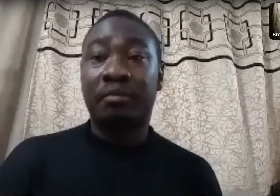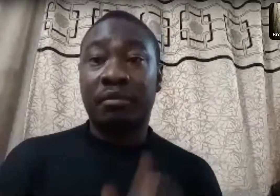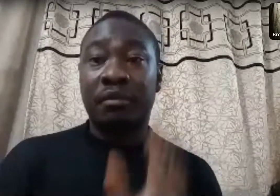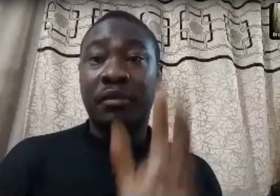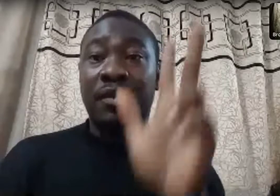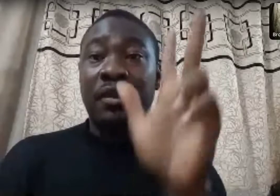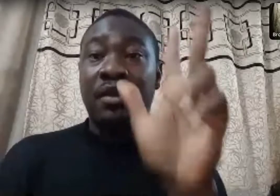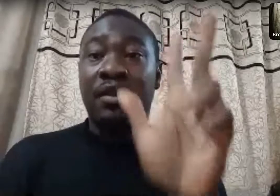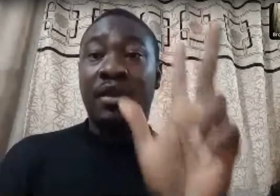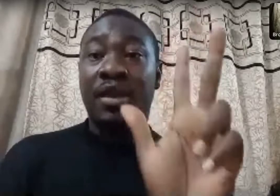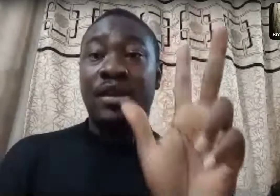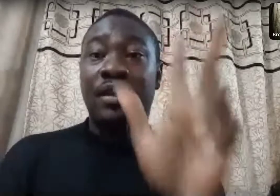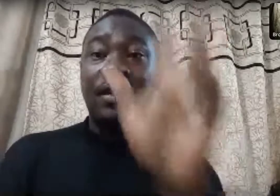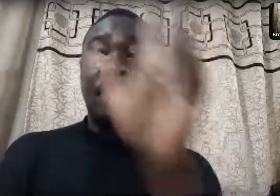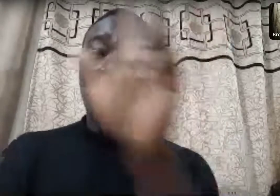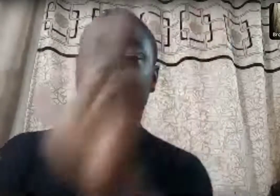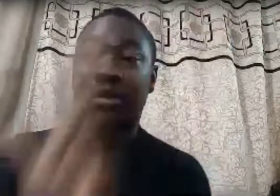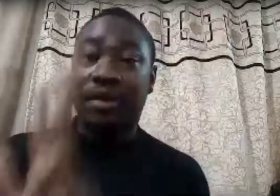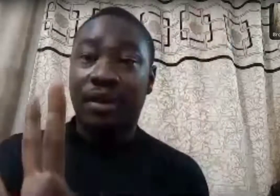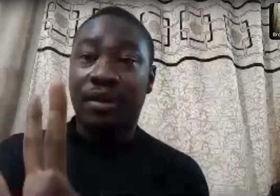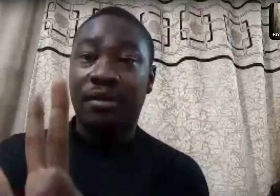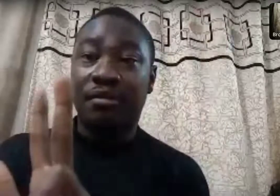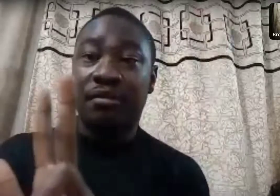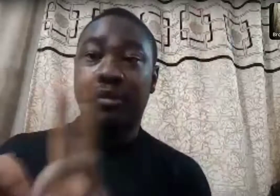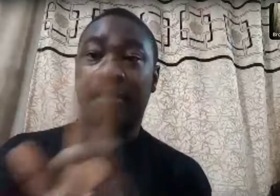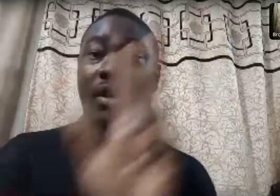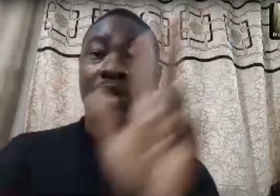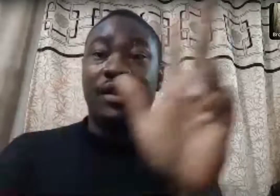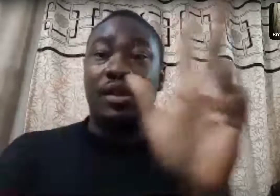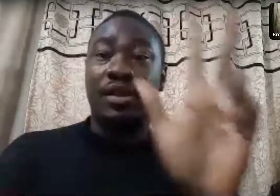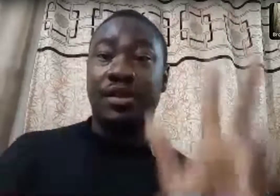33. Are you seeing it? 33. I have to